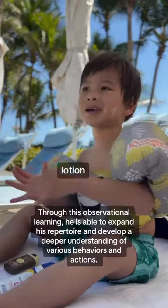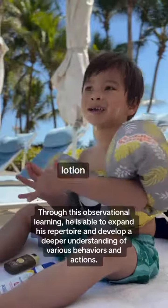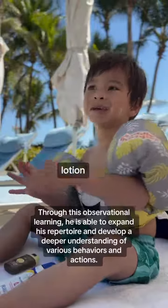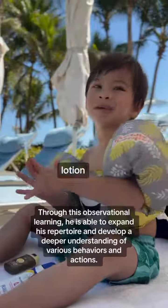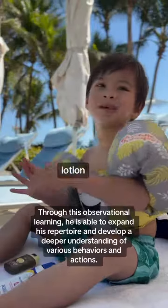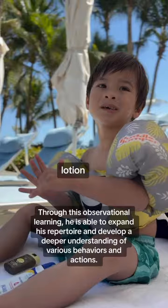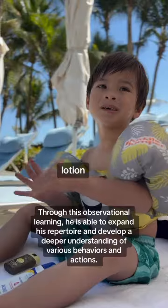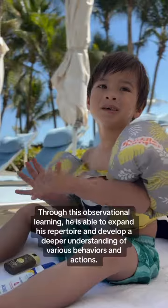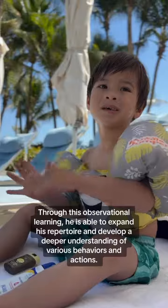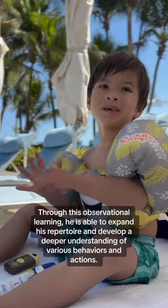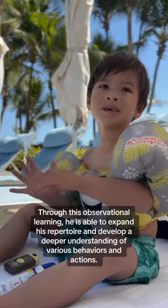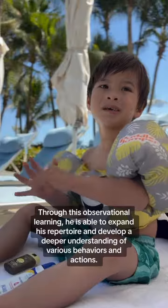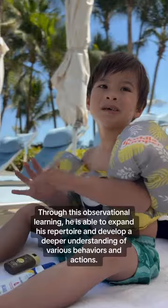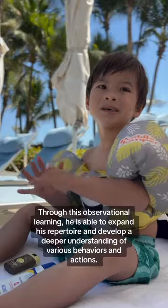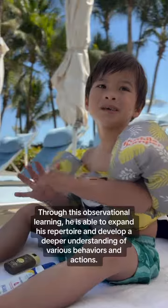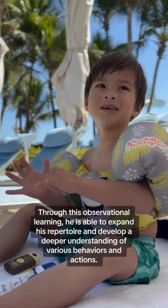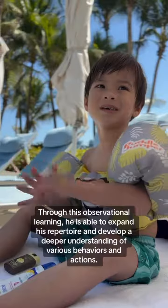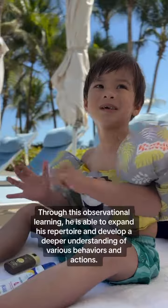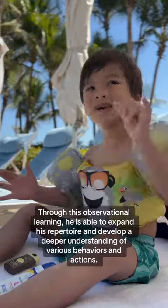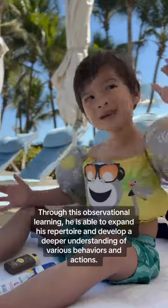You want the other lotion, the brown one?